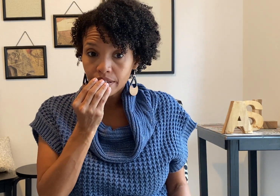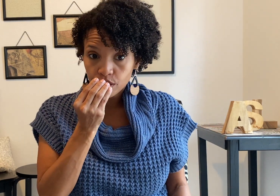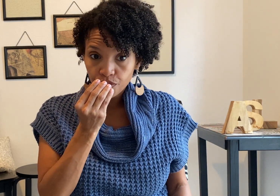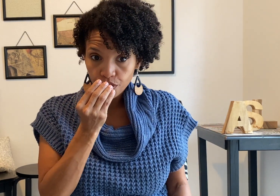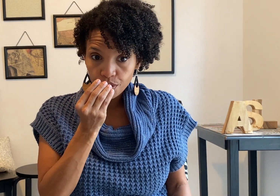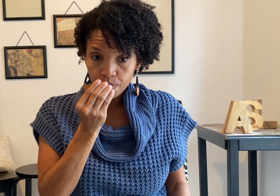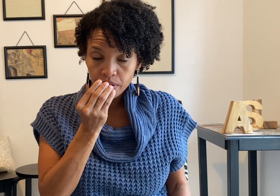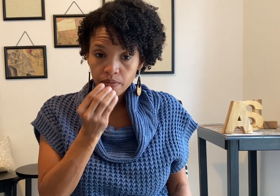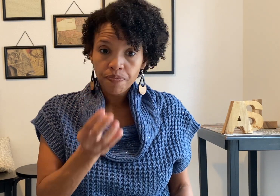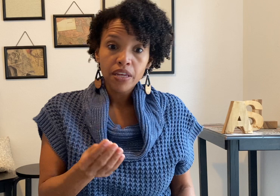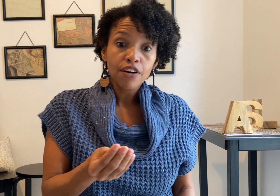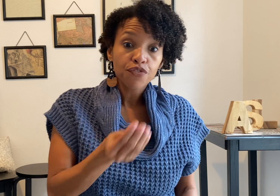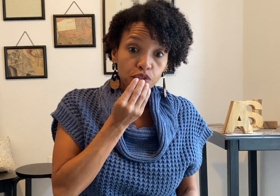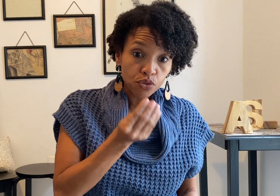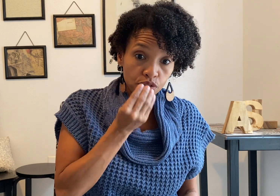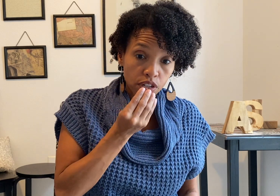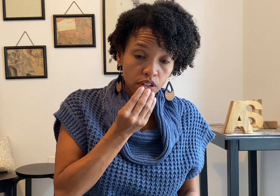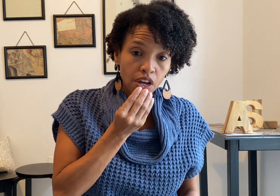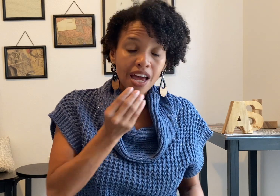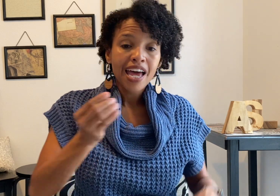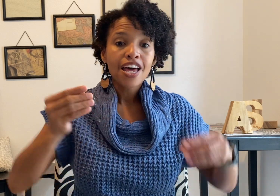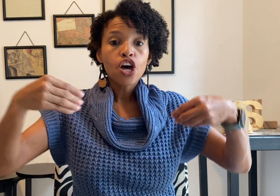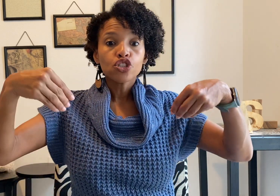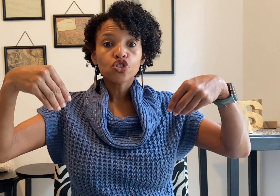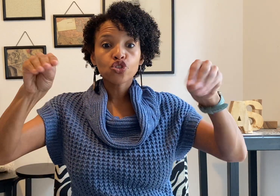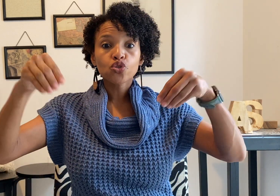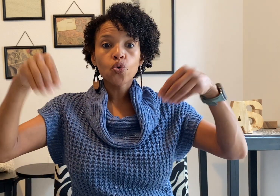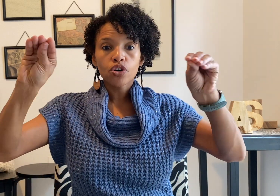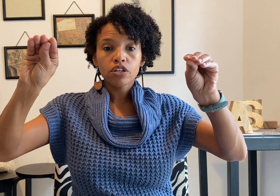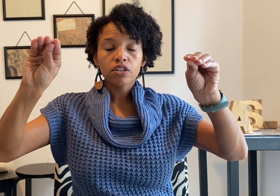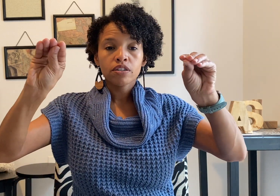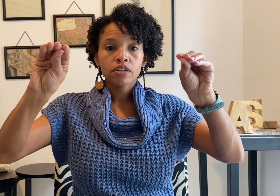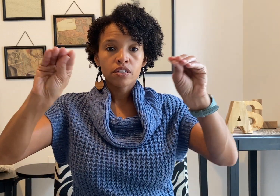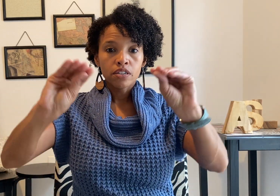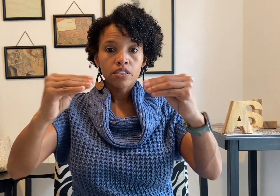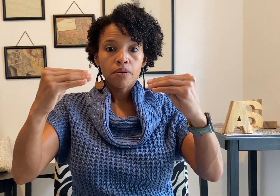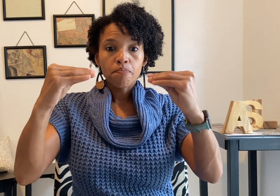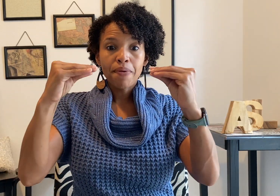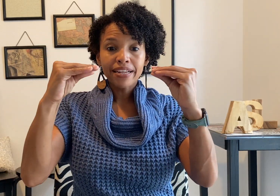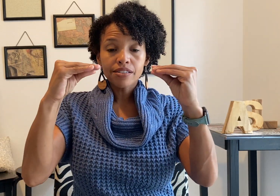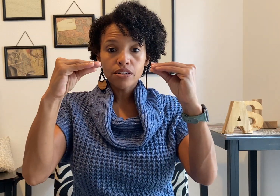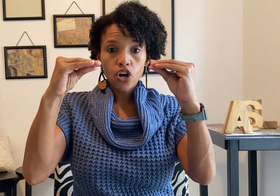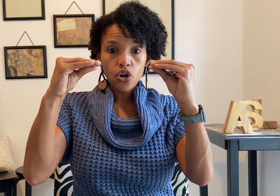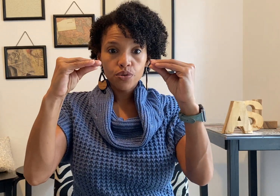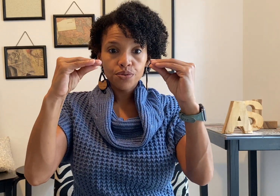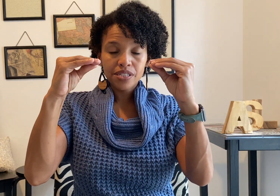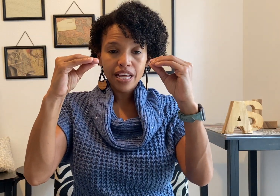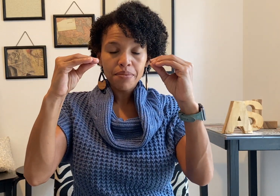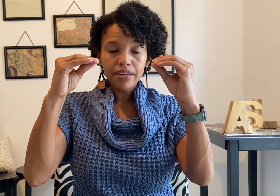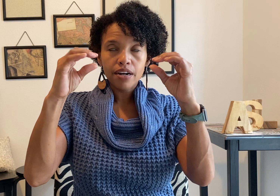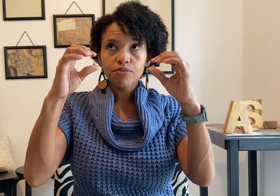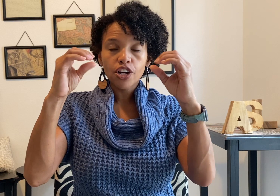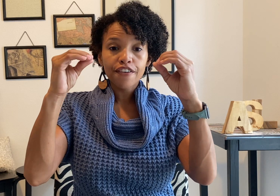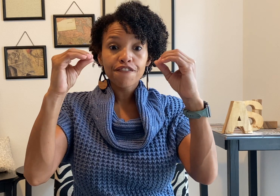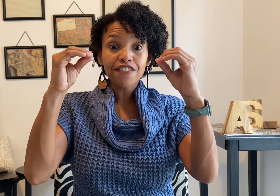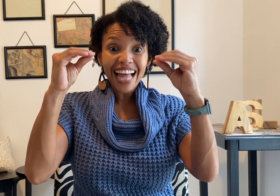a verb. Food store. Bent O's,